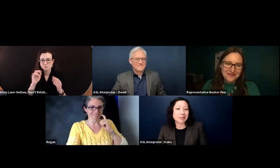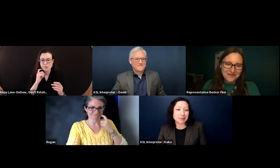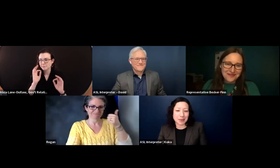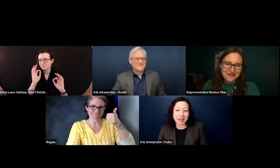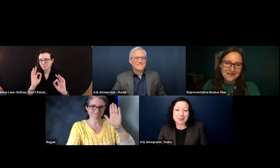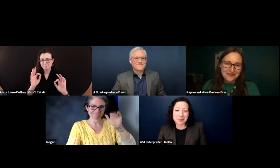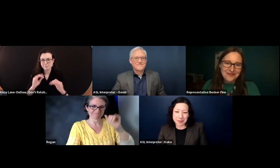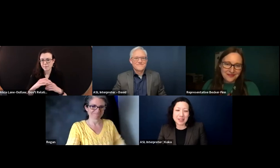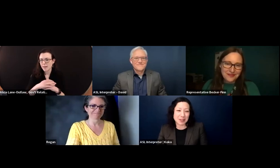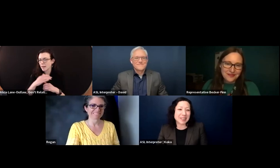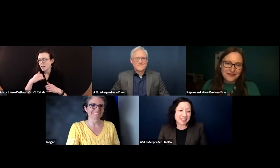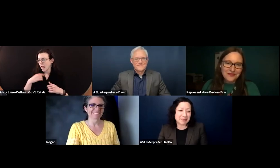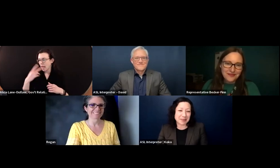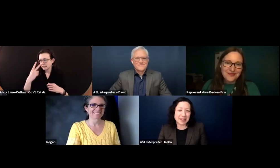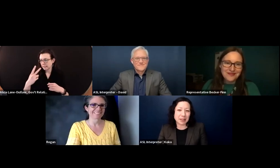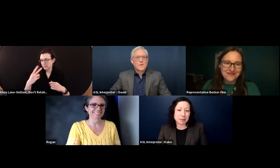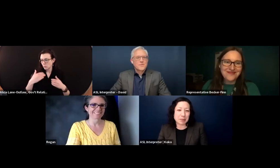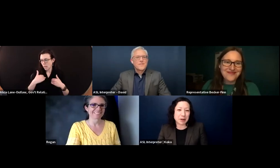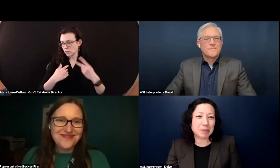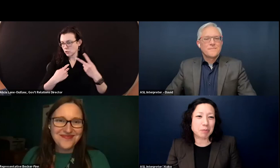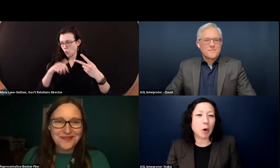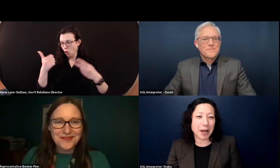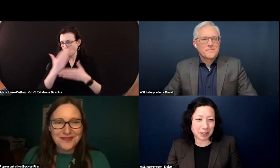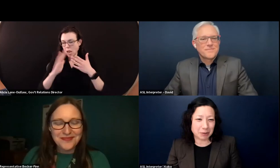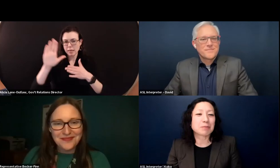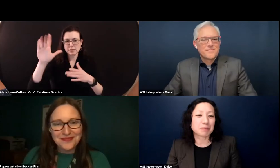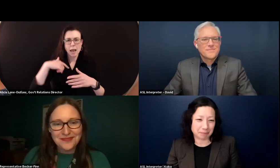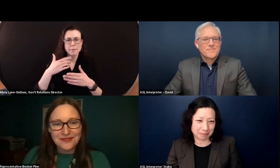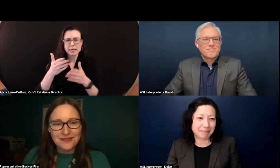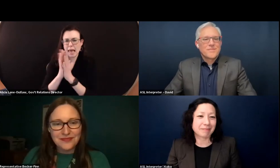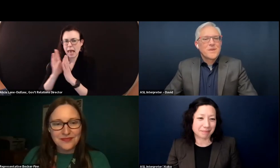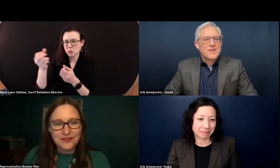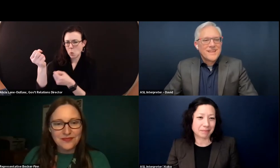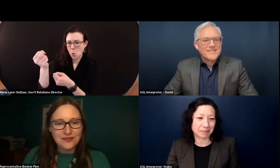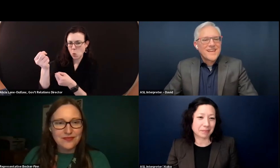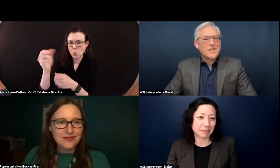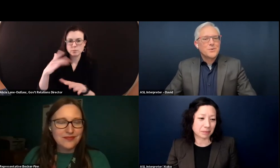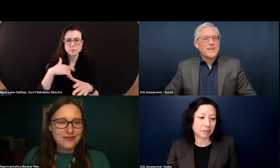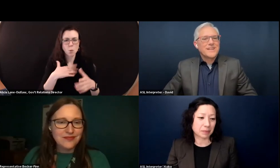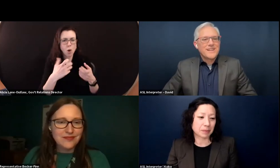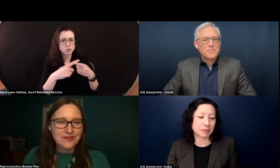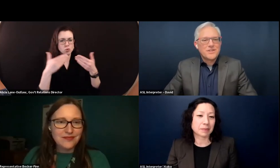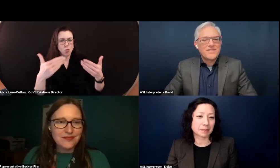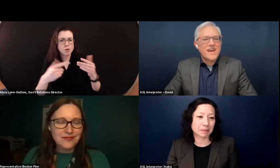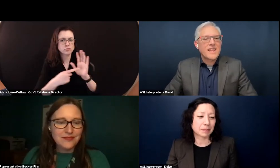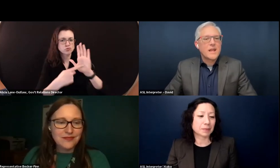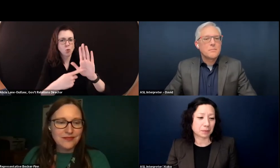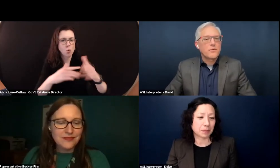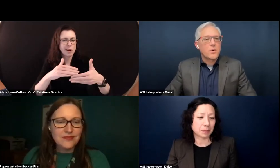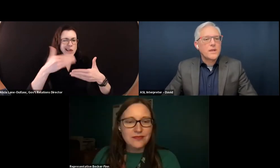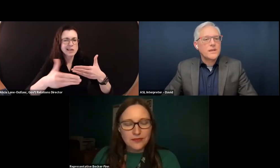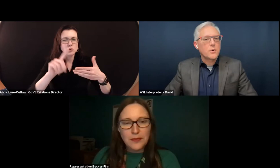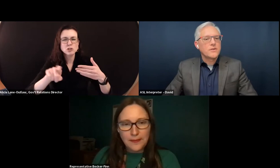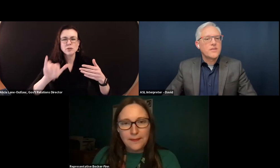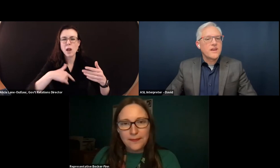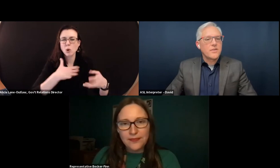legislature did, then certainly it would be better to be proactive. Yes, thank you, Regan. Appreciate that. And